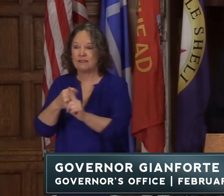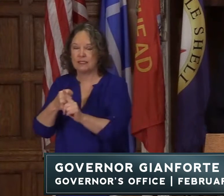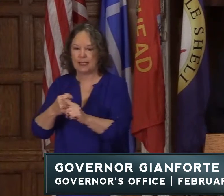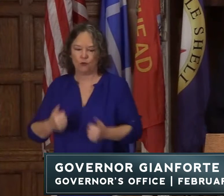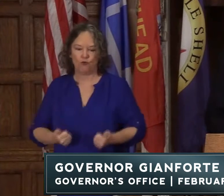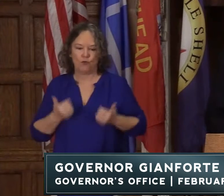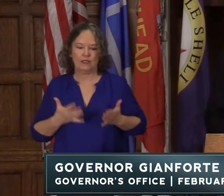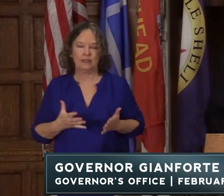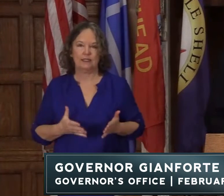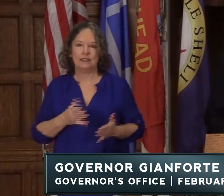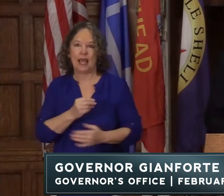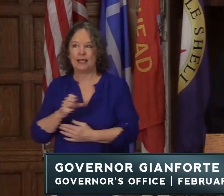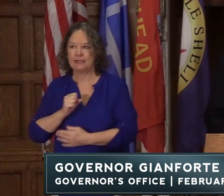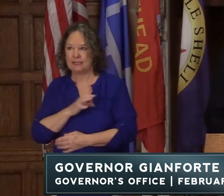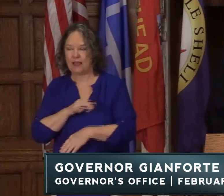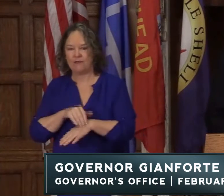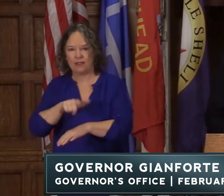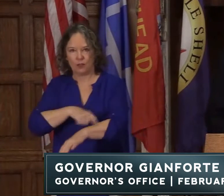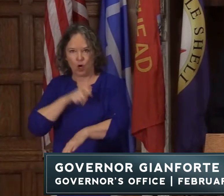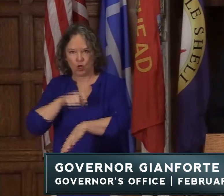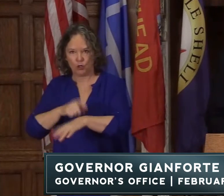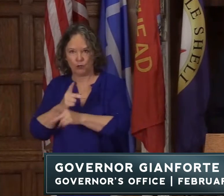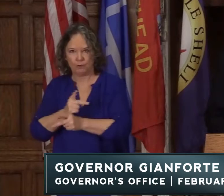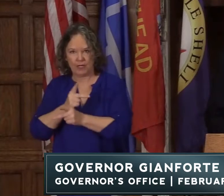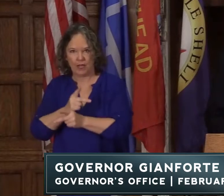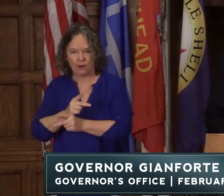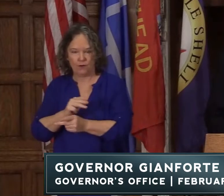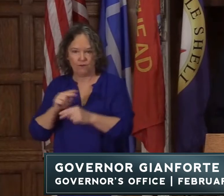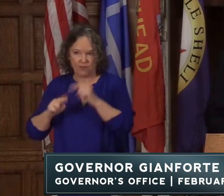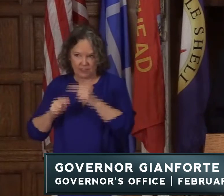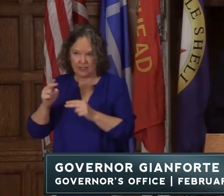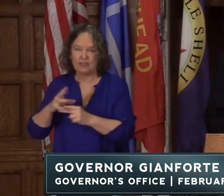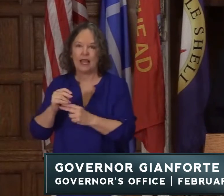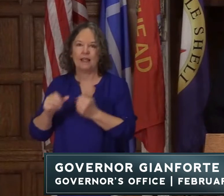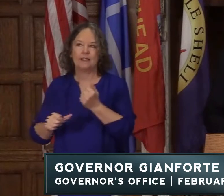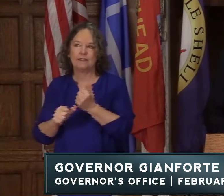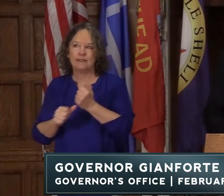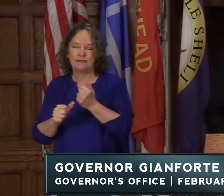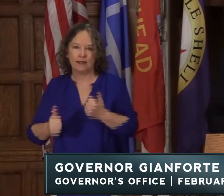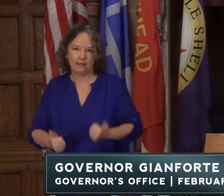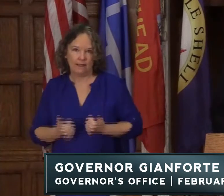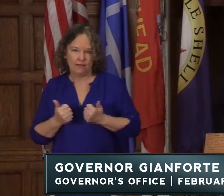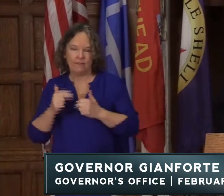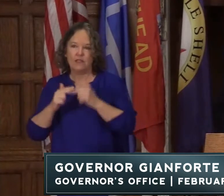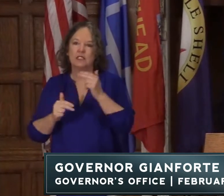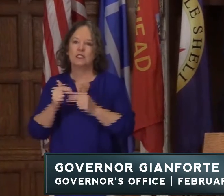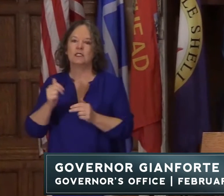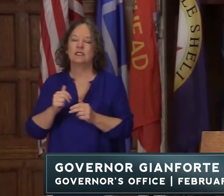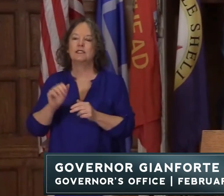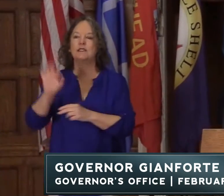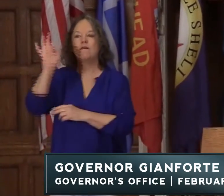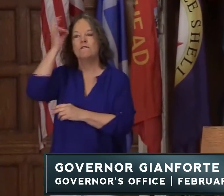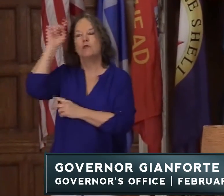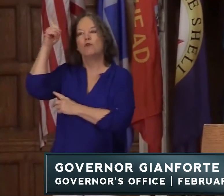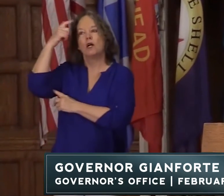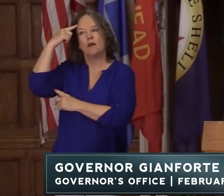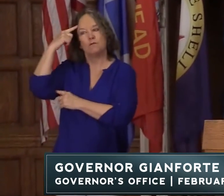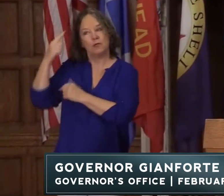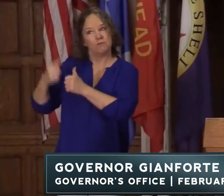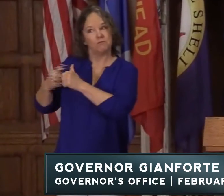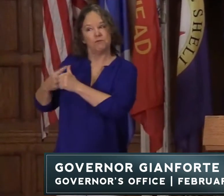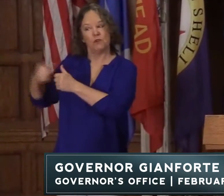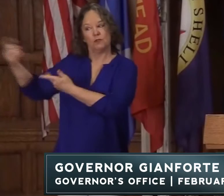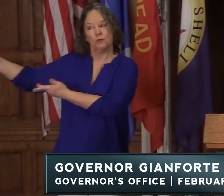vaccinate residents and staff in our long-term care facilities and assisted living facilities, the federal government originally provided